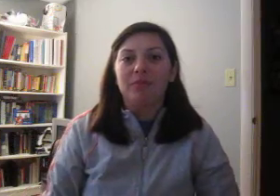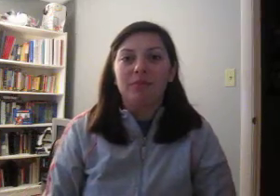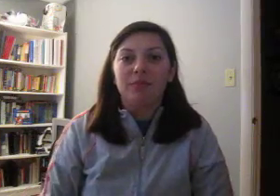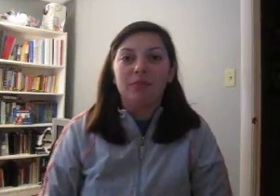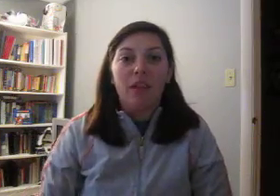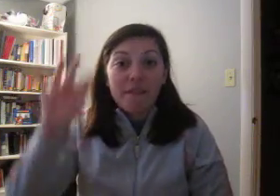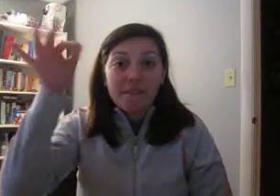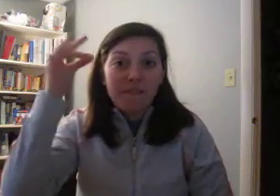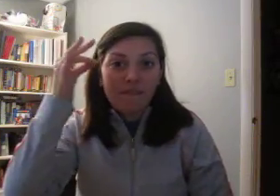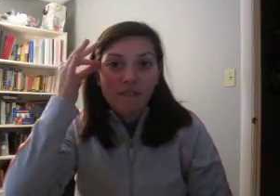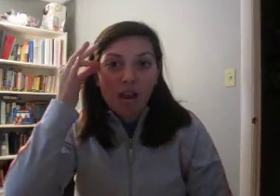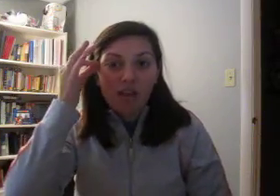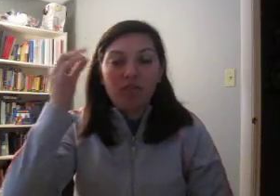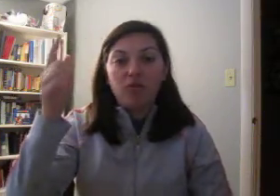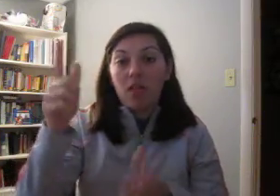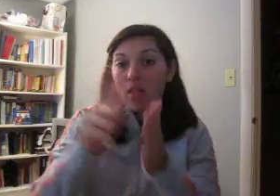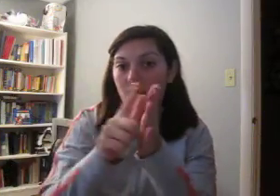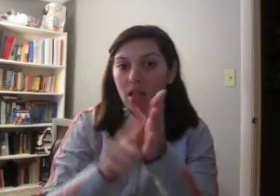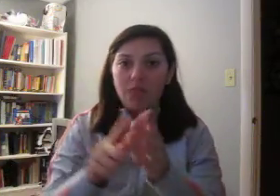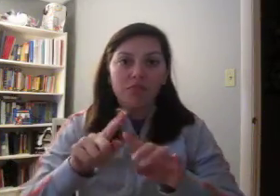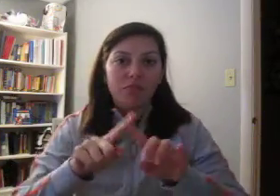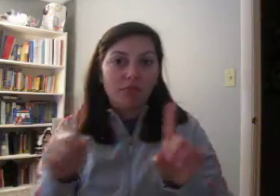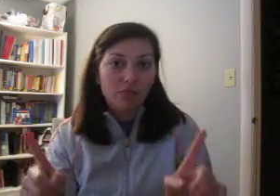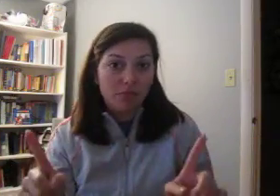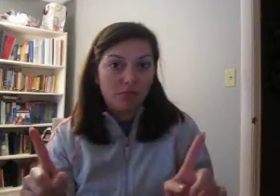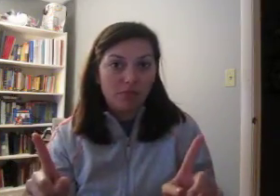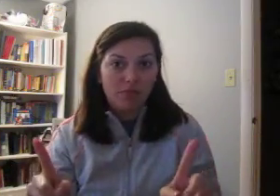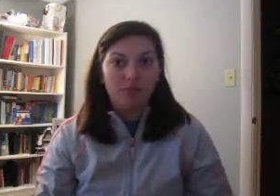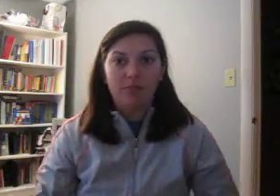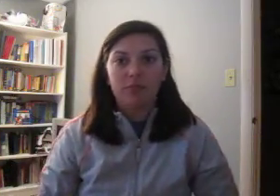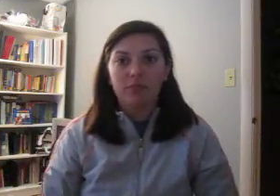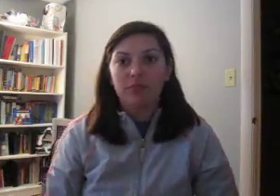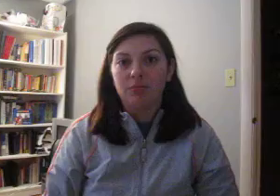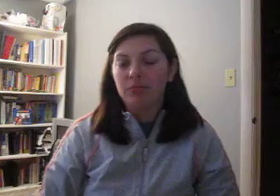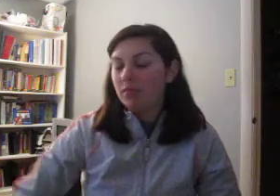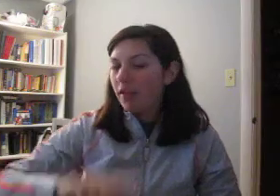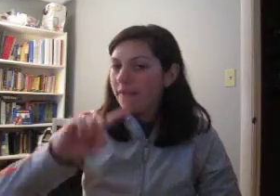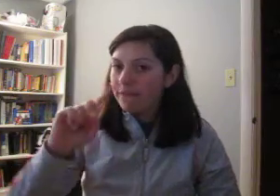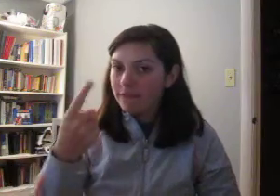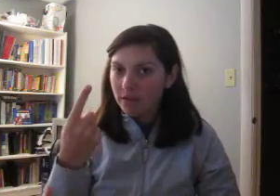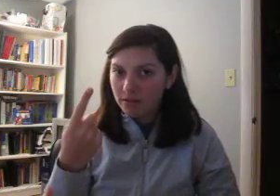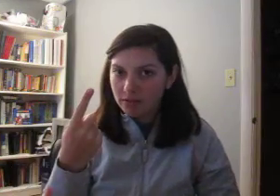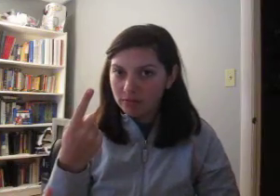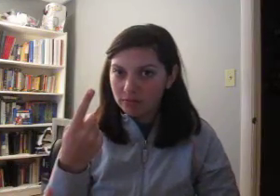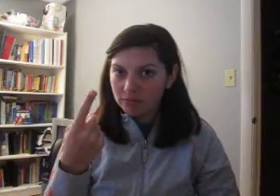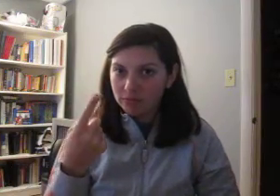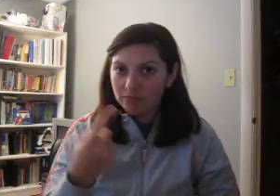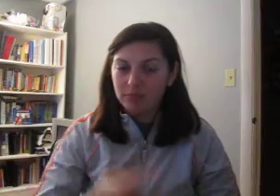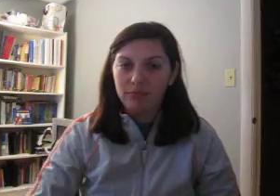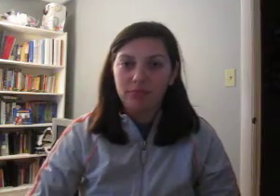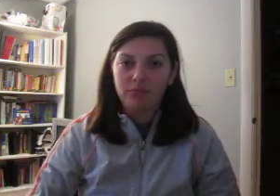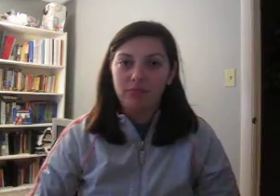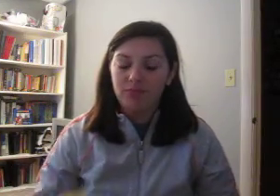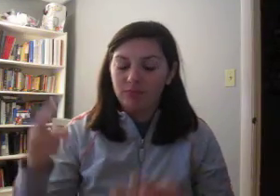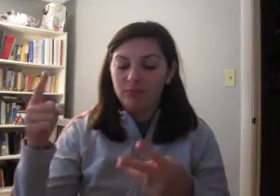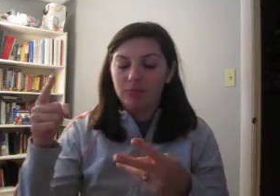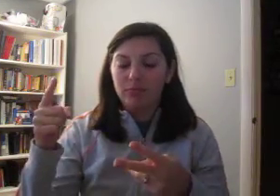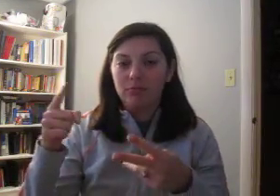law. So, the first thing you need to make a federal law is a